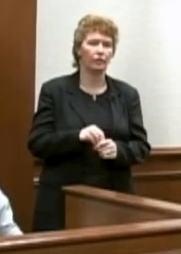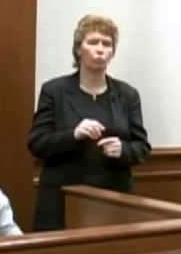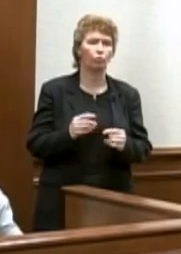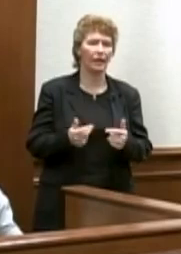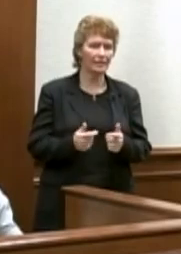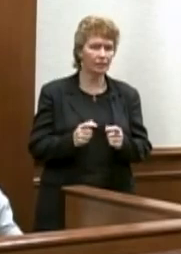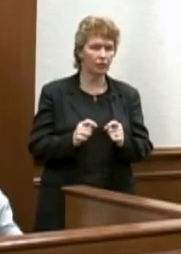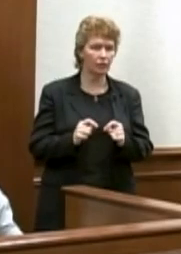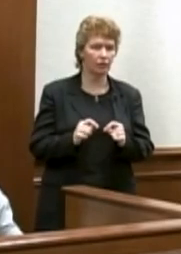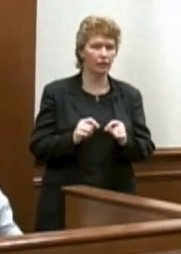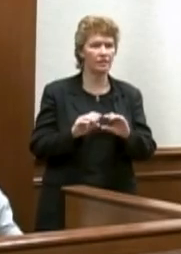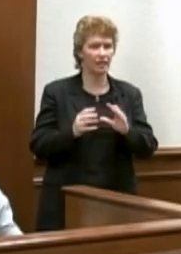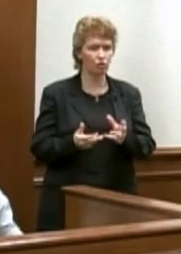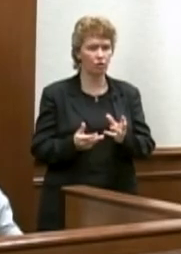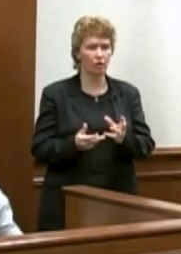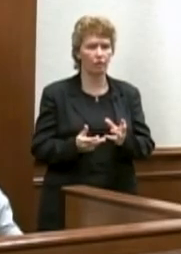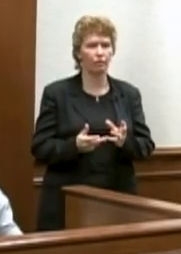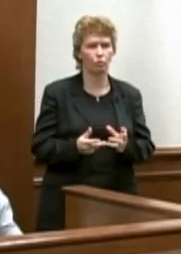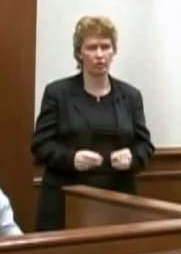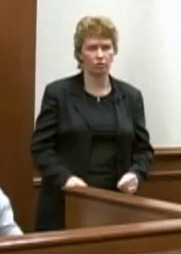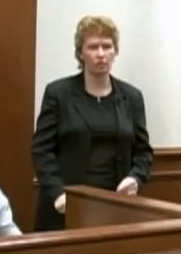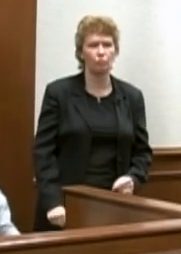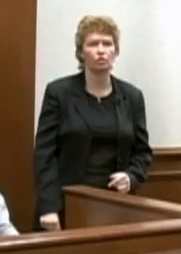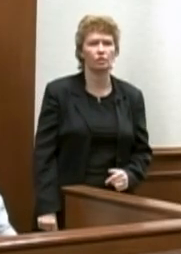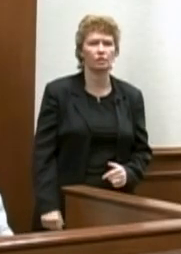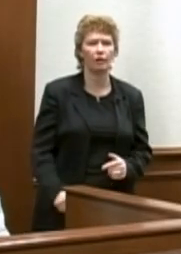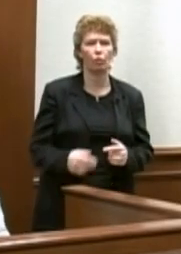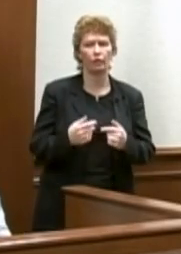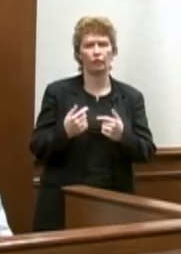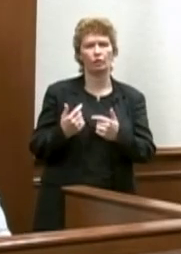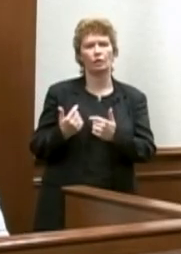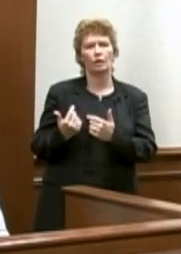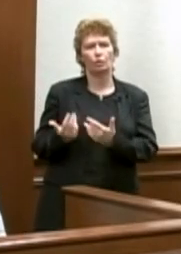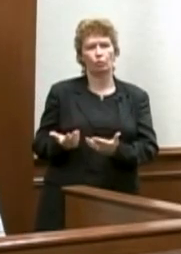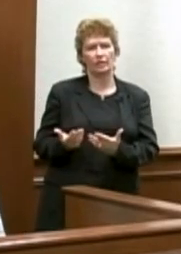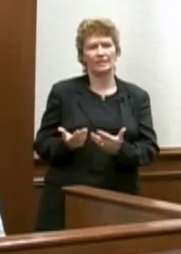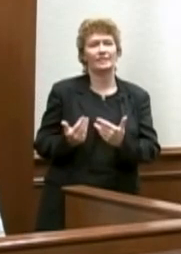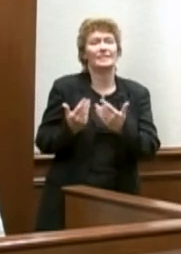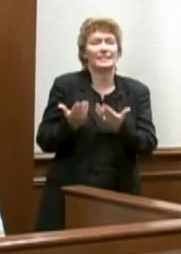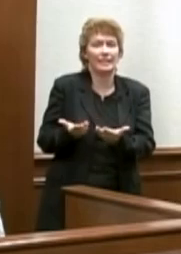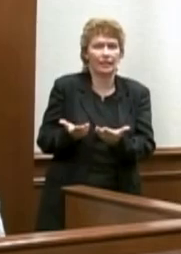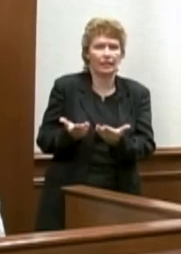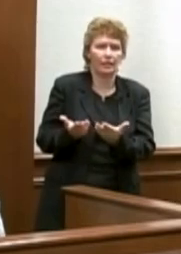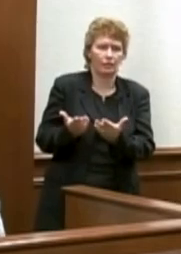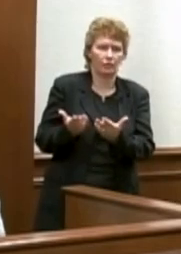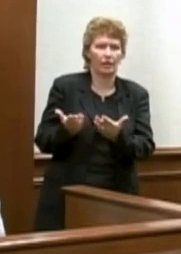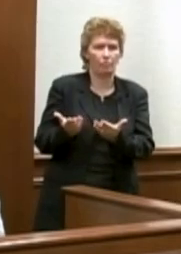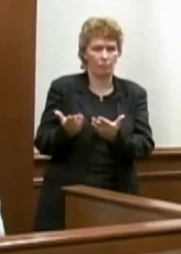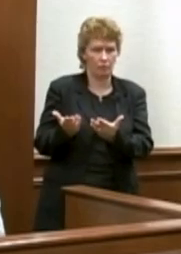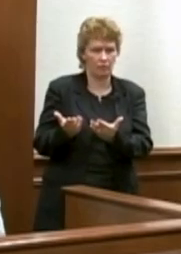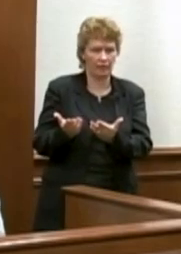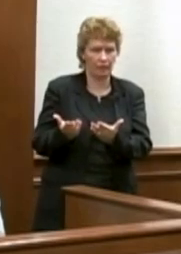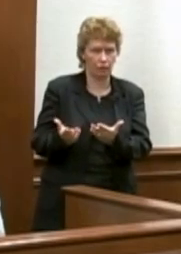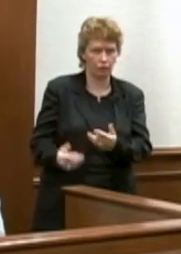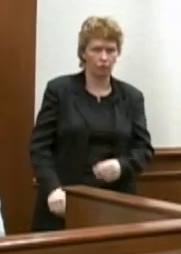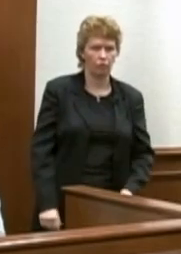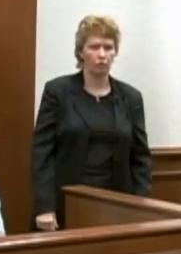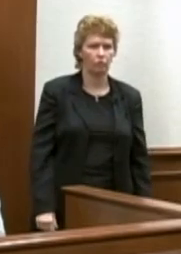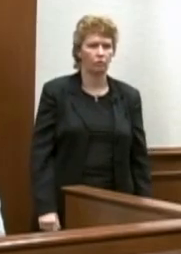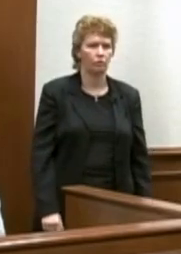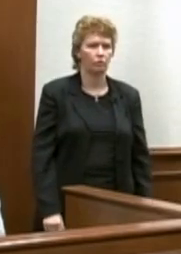include the romantic intention of the question. It was just about whether the witness had seen them